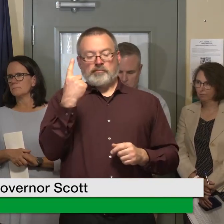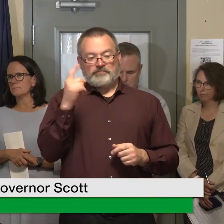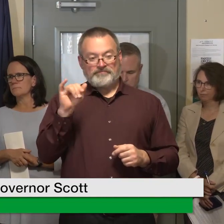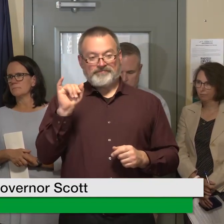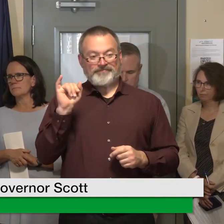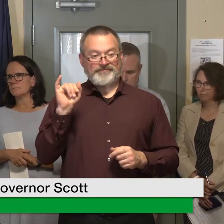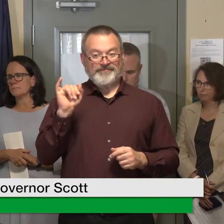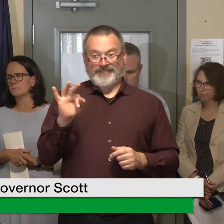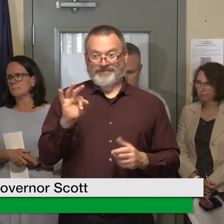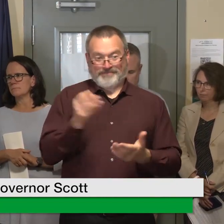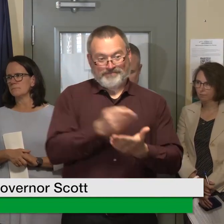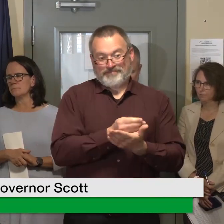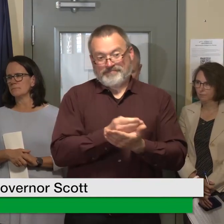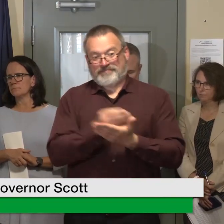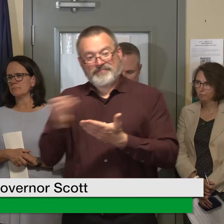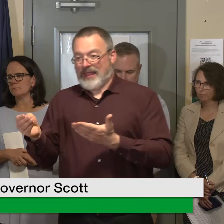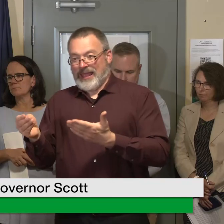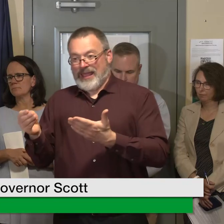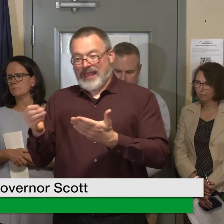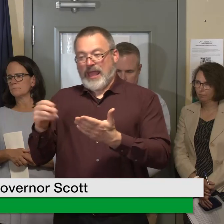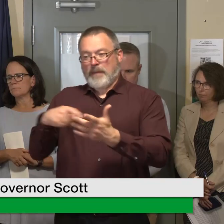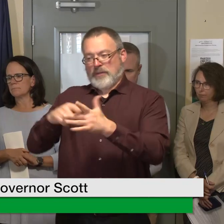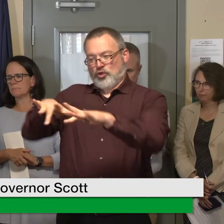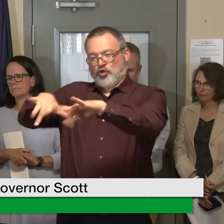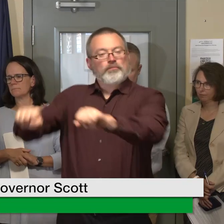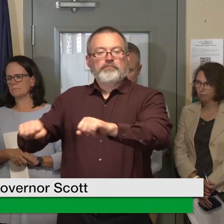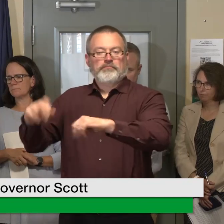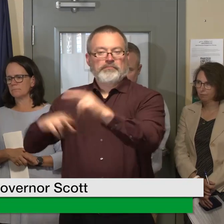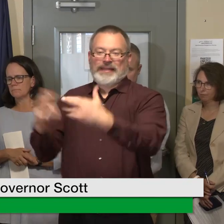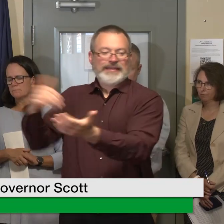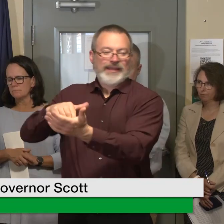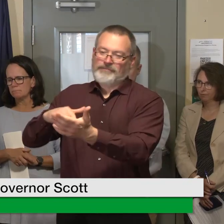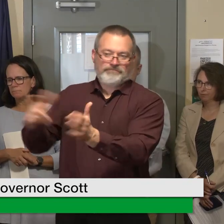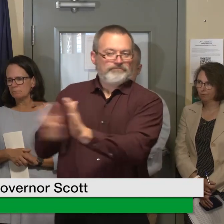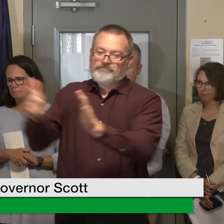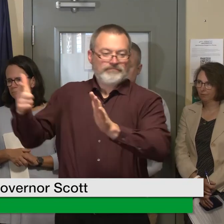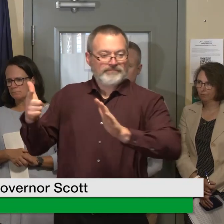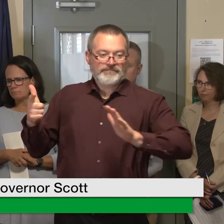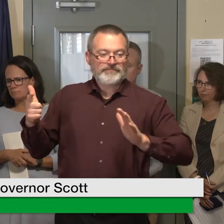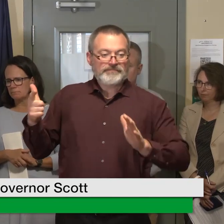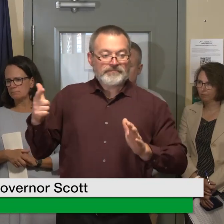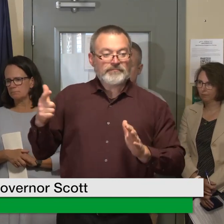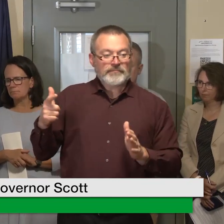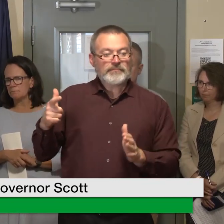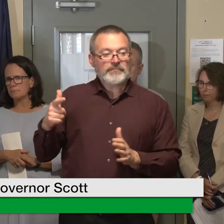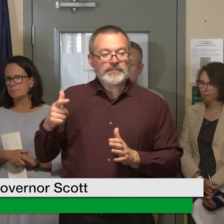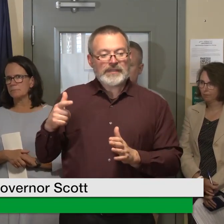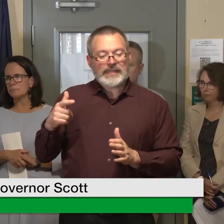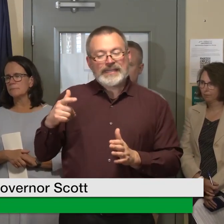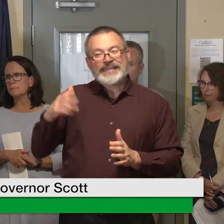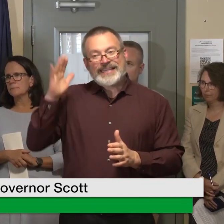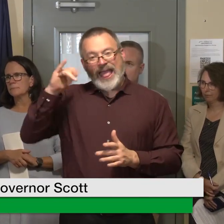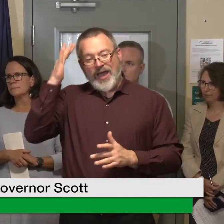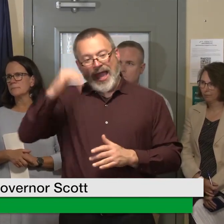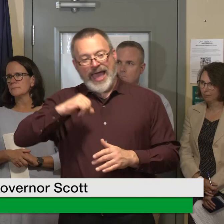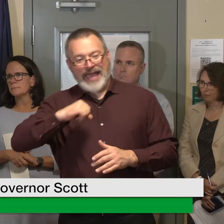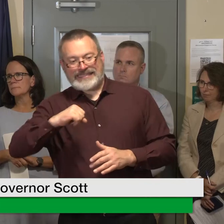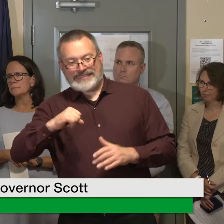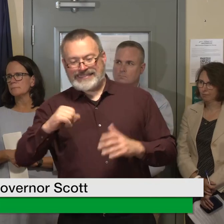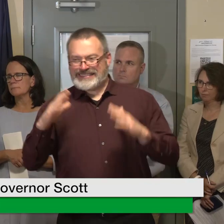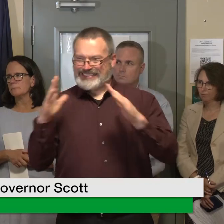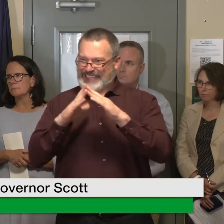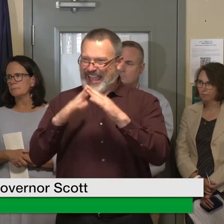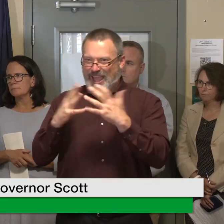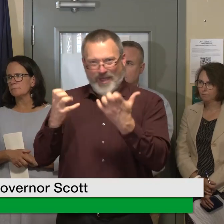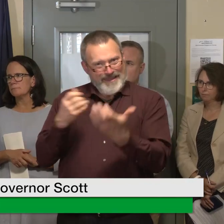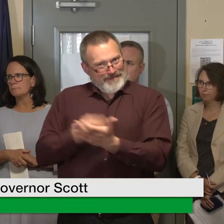buyout, you can't build there again. And there's no, and I understand the resistance with some of the municipalities because that's the